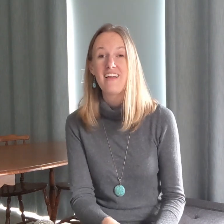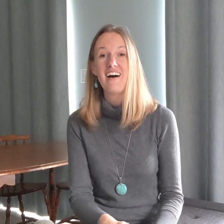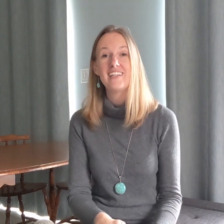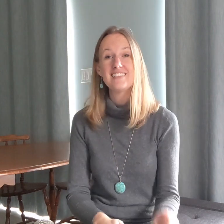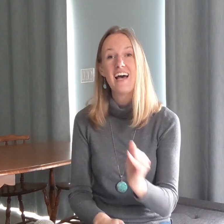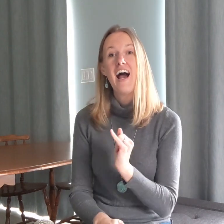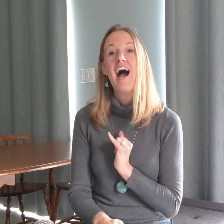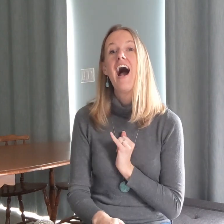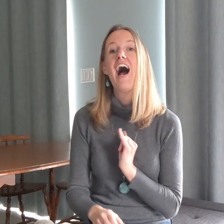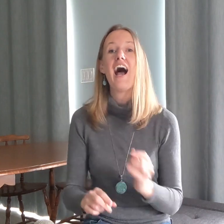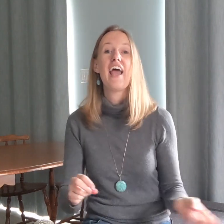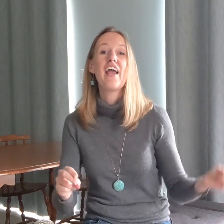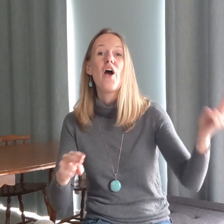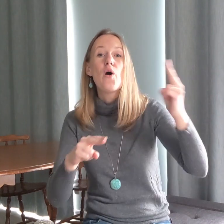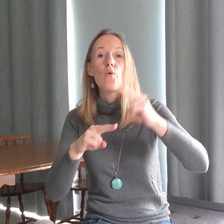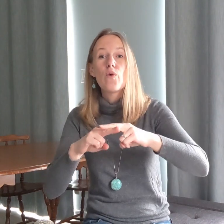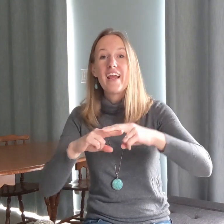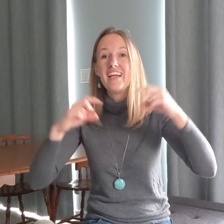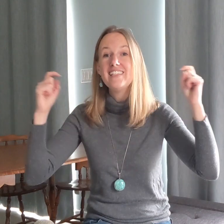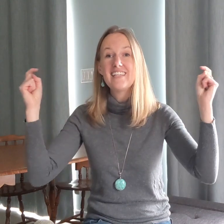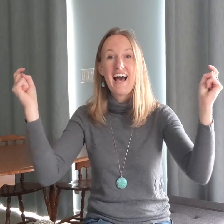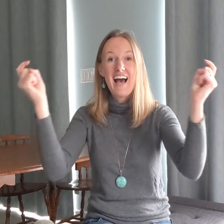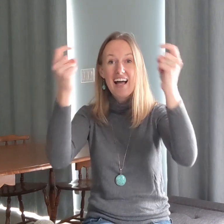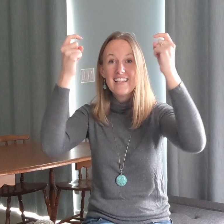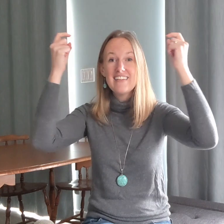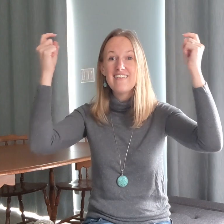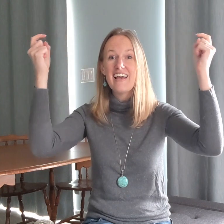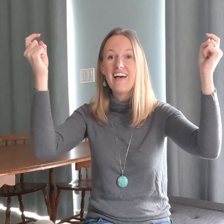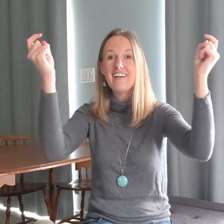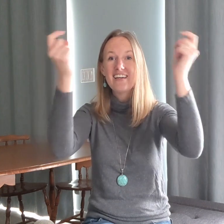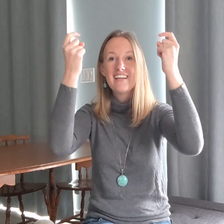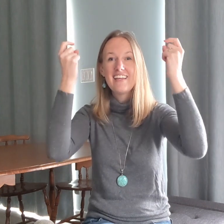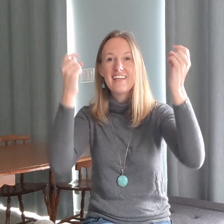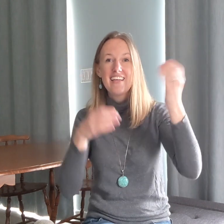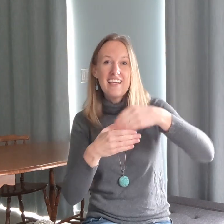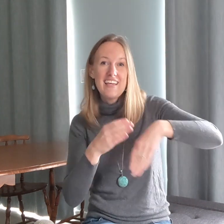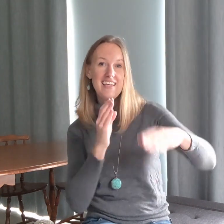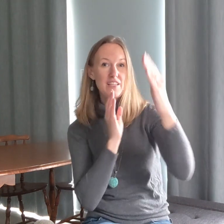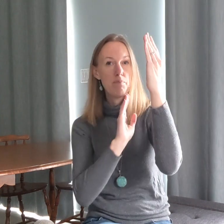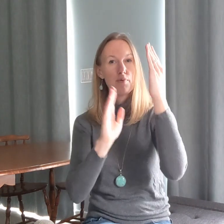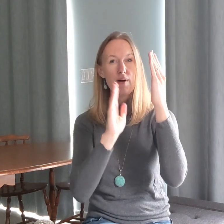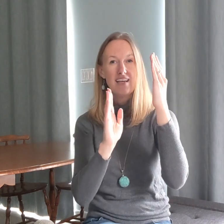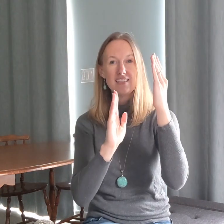lines. I raise a hallelujah in the presence